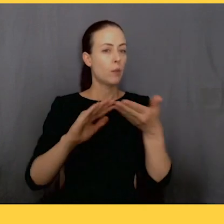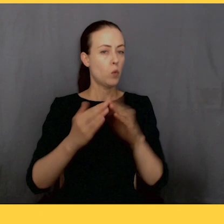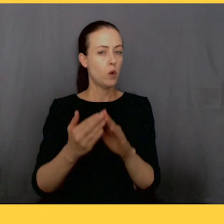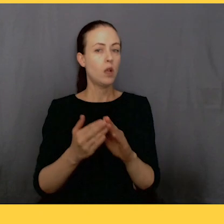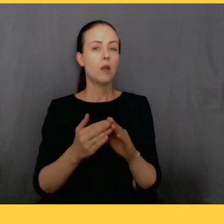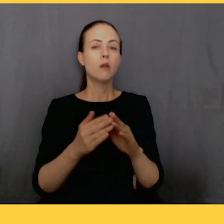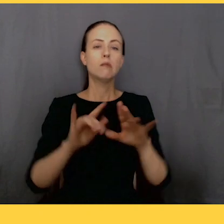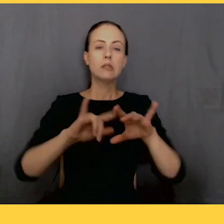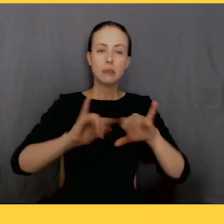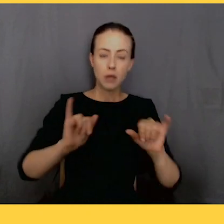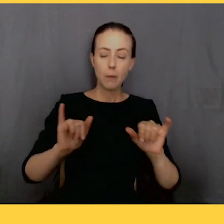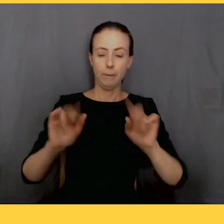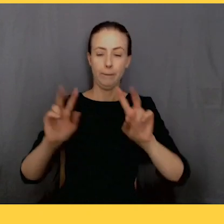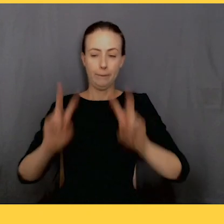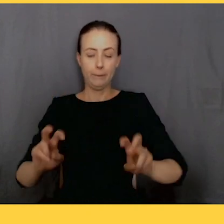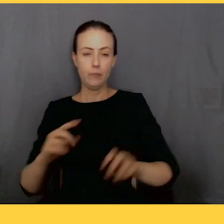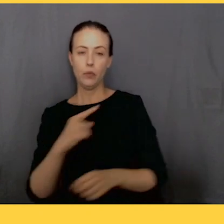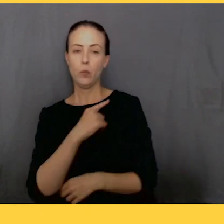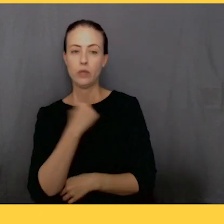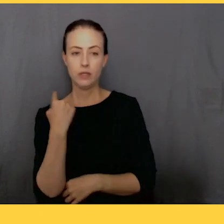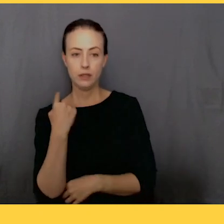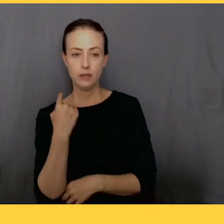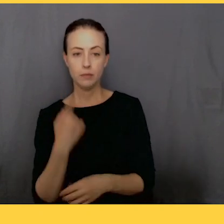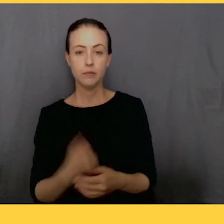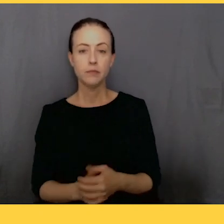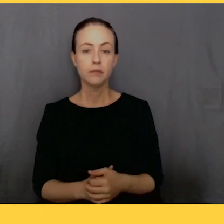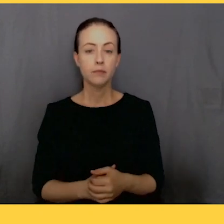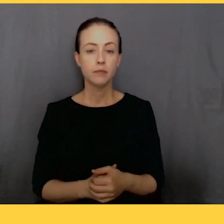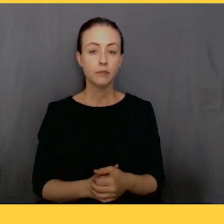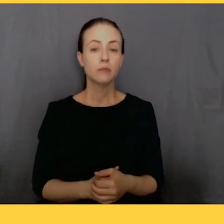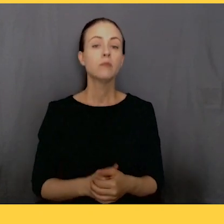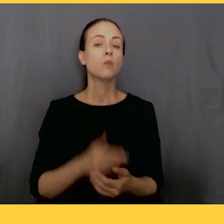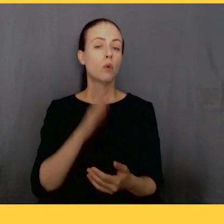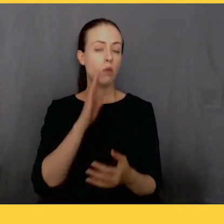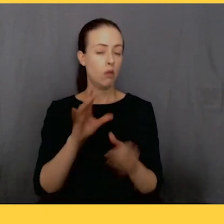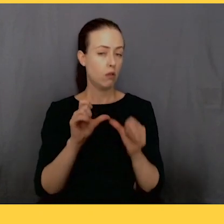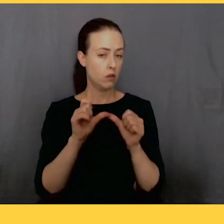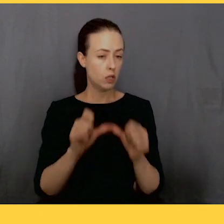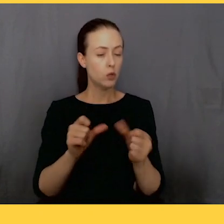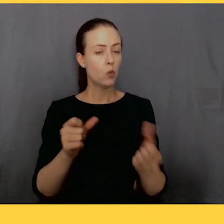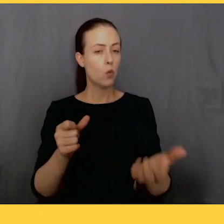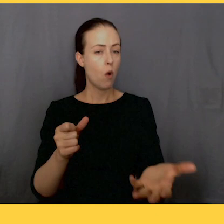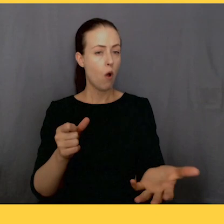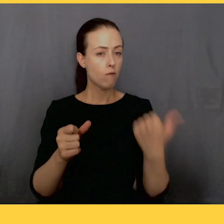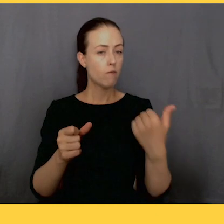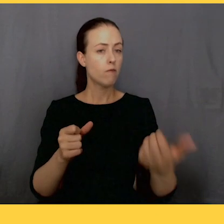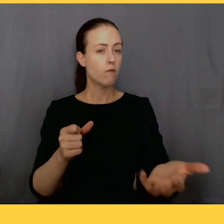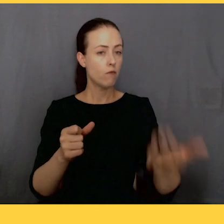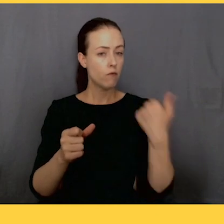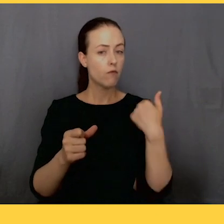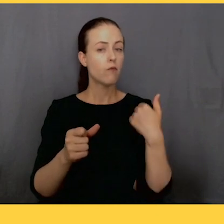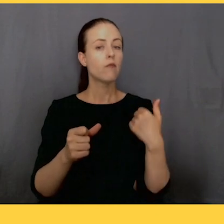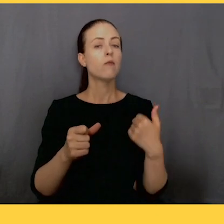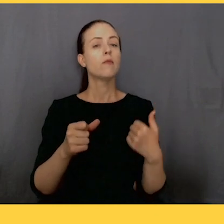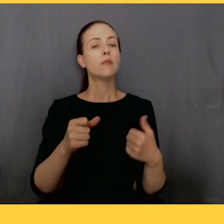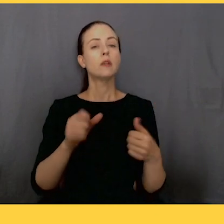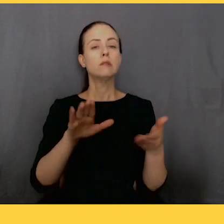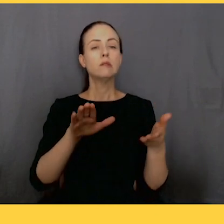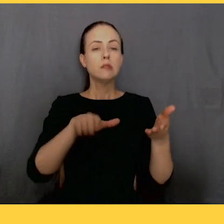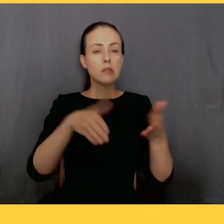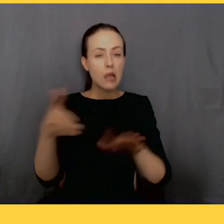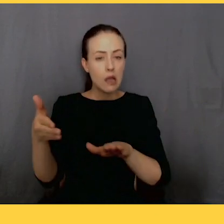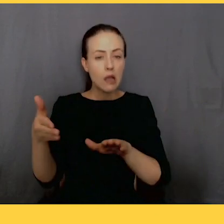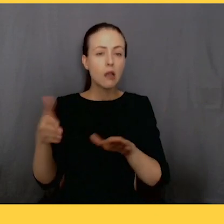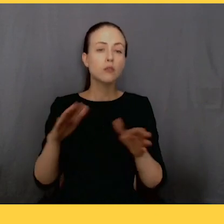as well. So as part of the program, we will continue to remove dead, dying, and diseased trees in high fire risk areas.